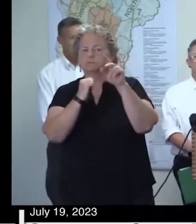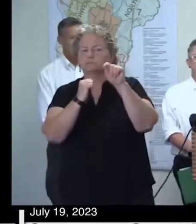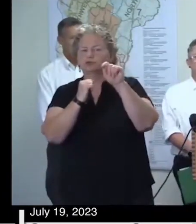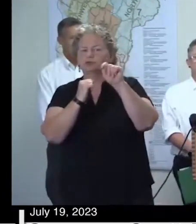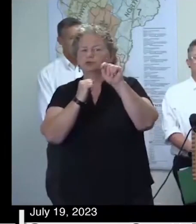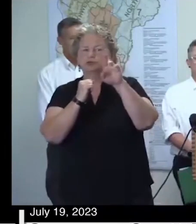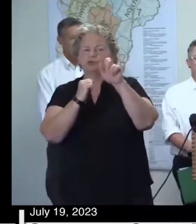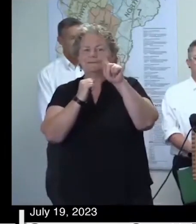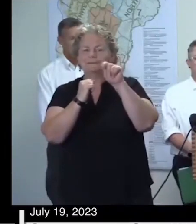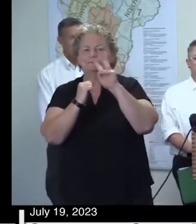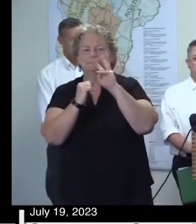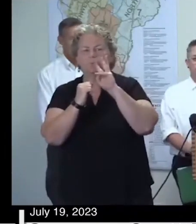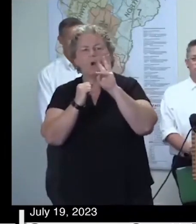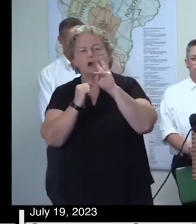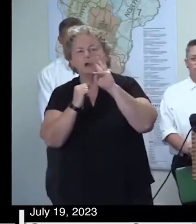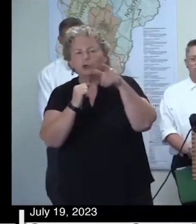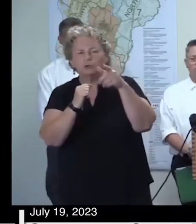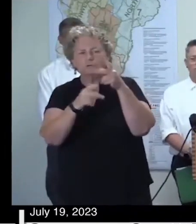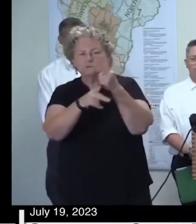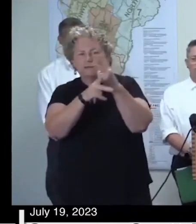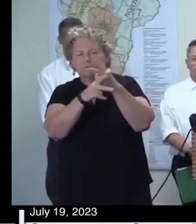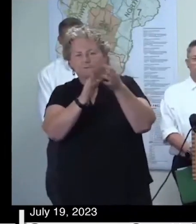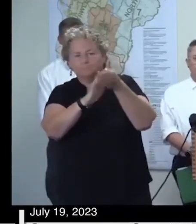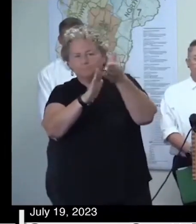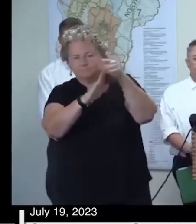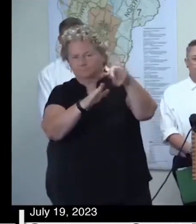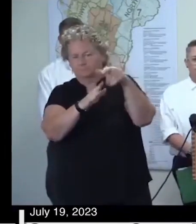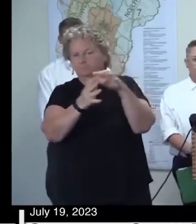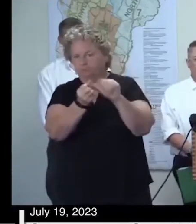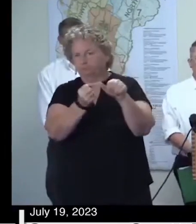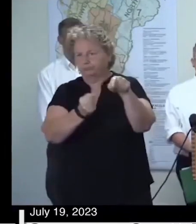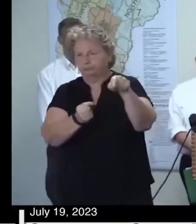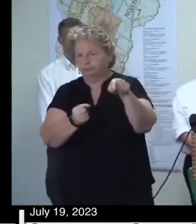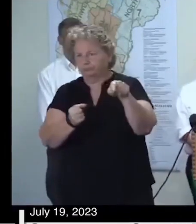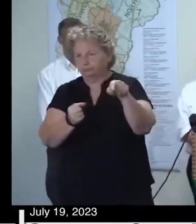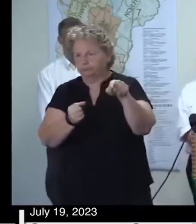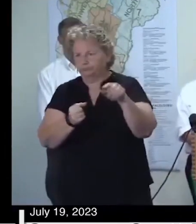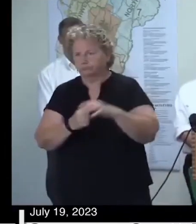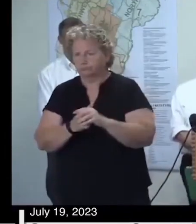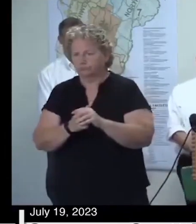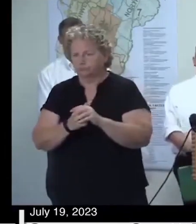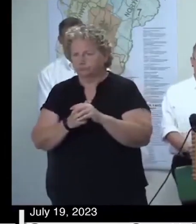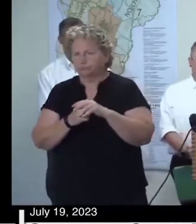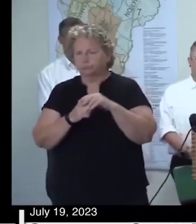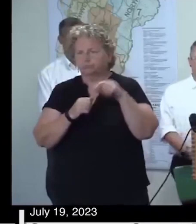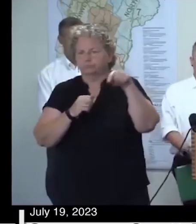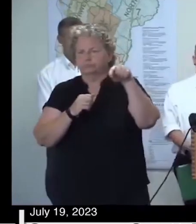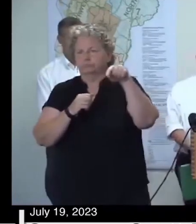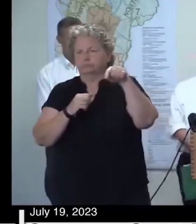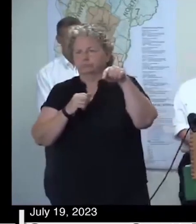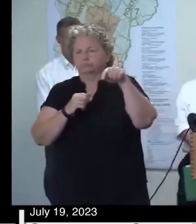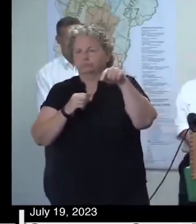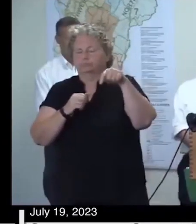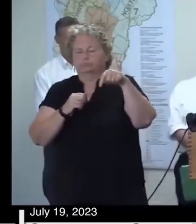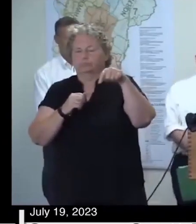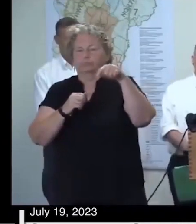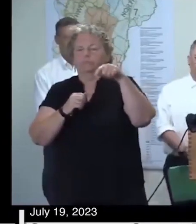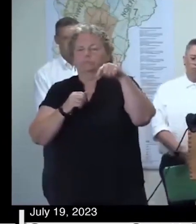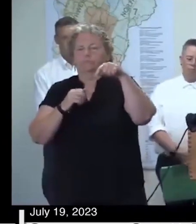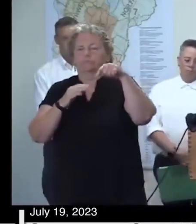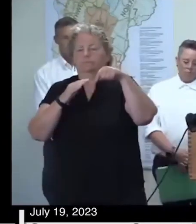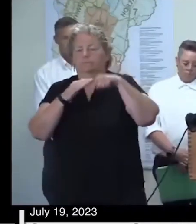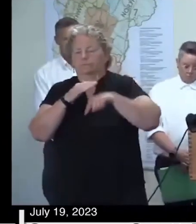River, the main pipe going into the sewer treatment plant, that is not going to be a quick or easy fix.